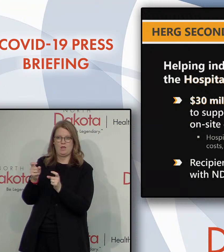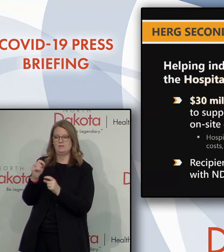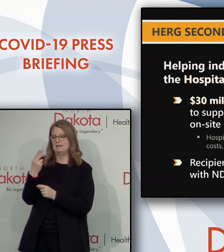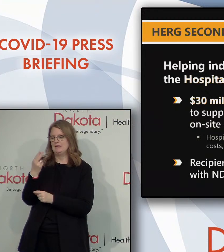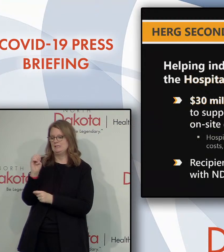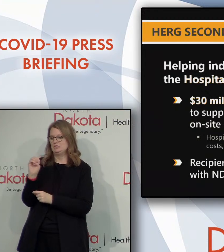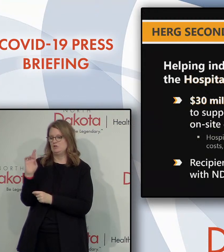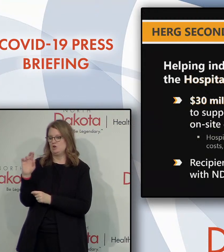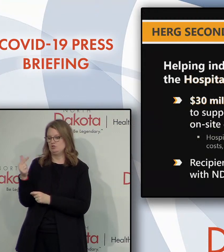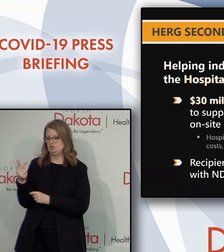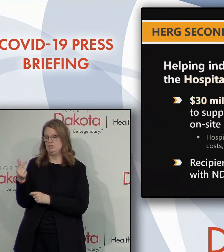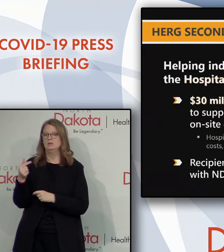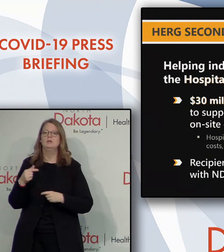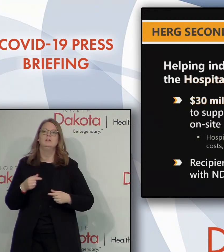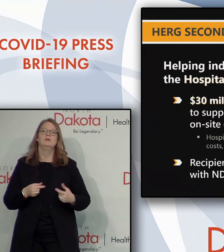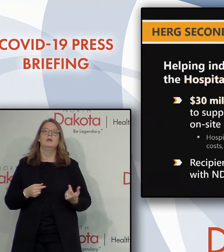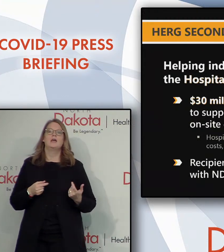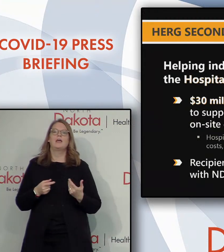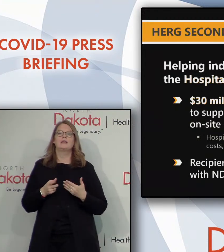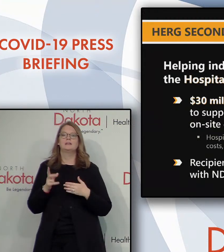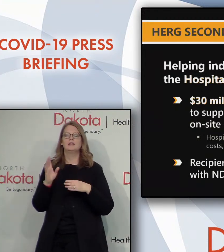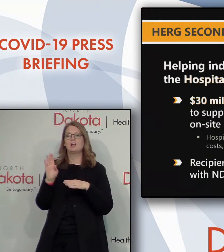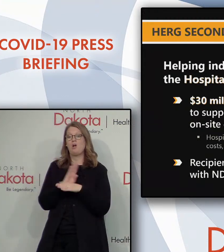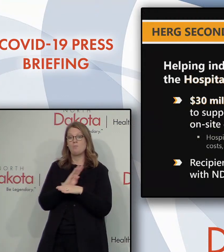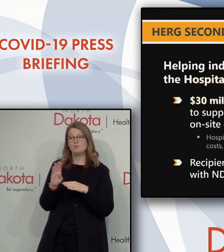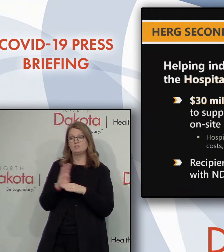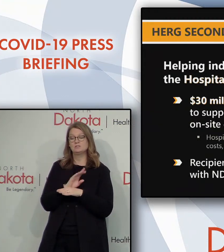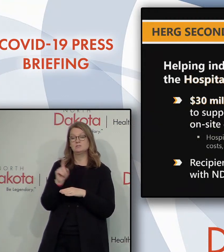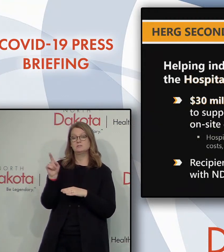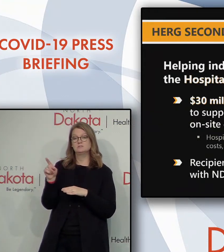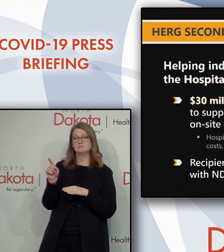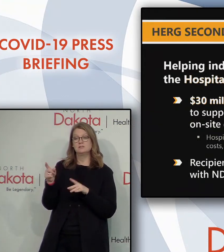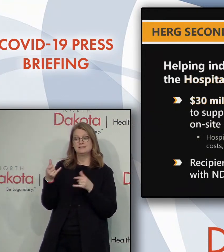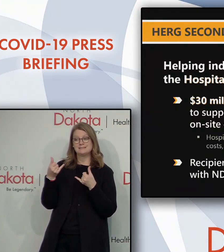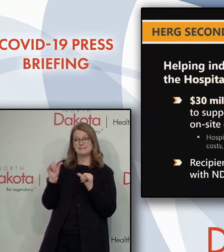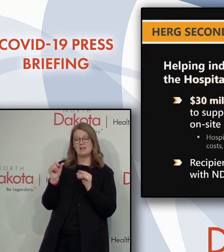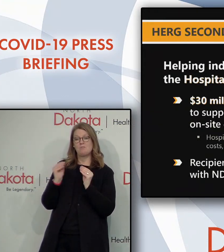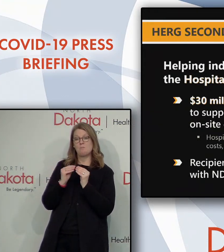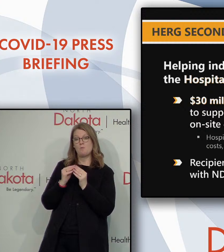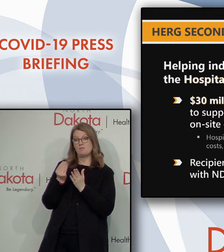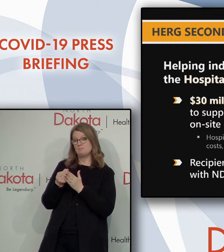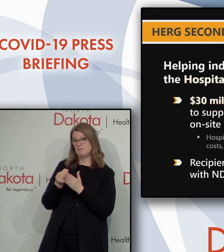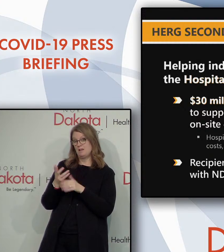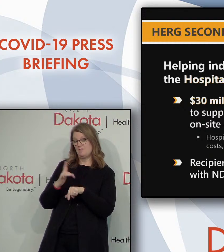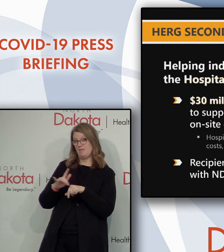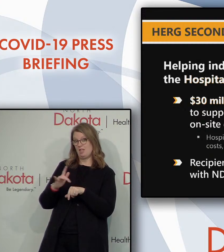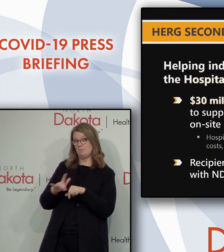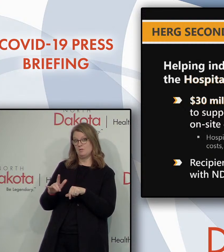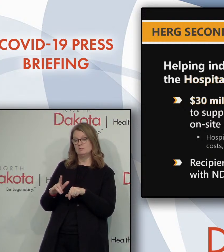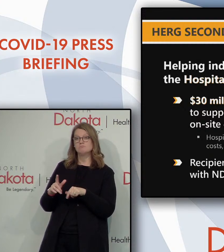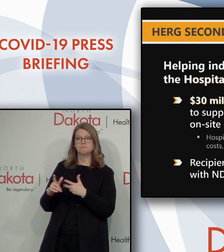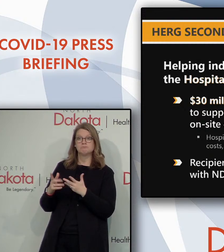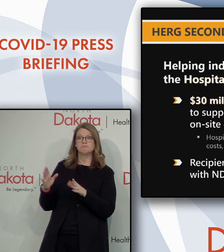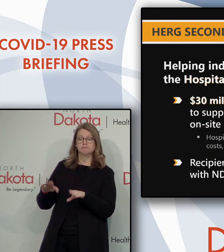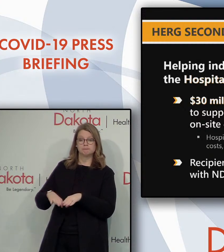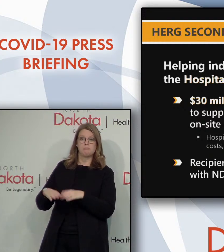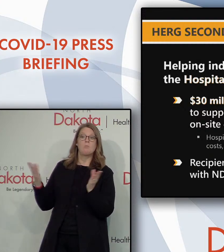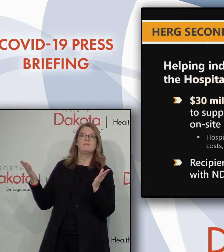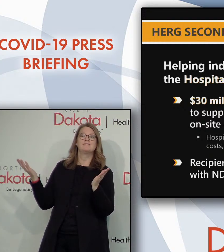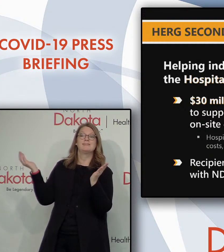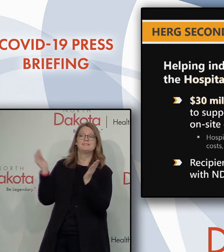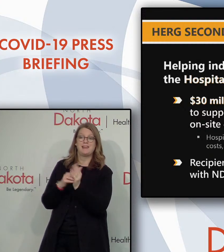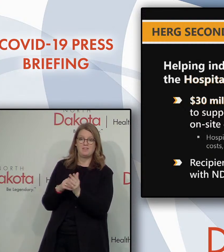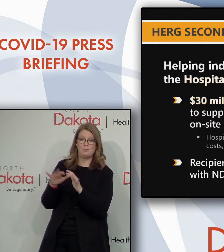And that Commerce still has more funds available, so they're opening up another round of